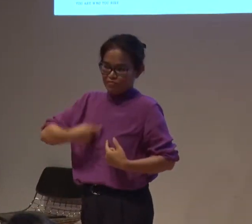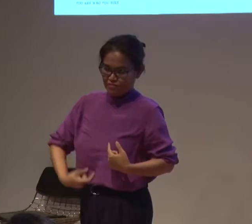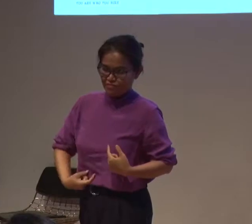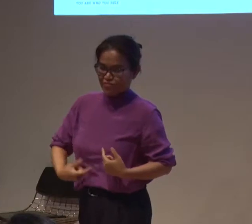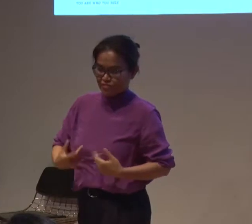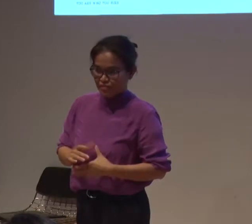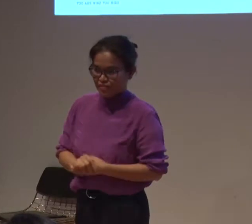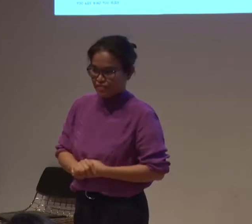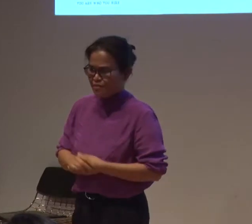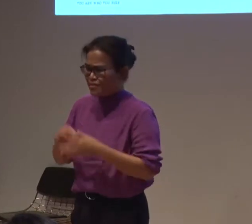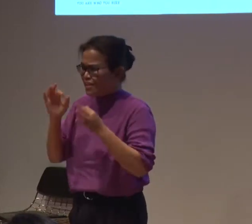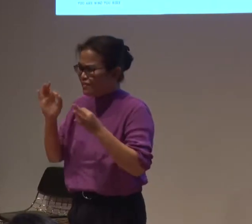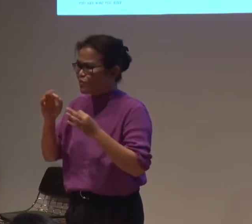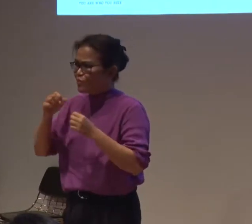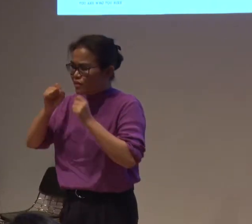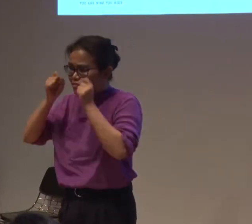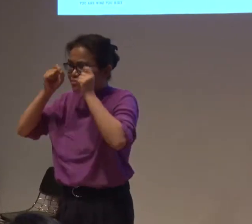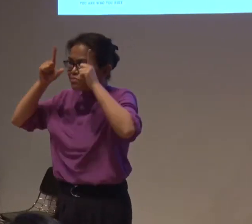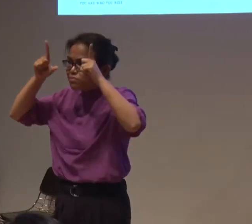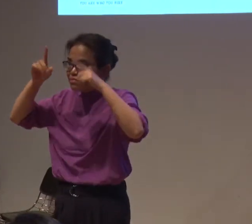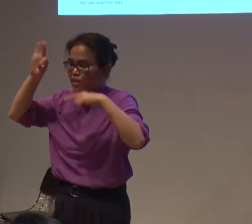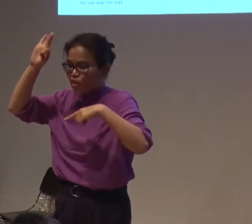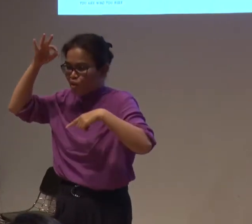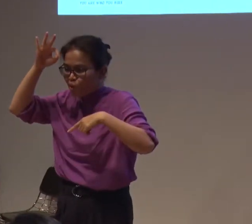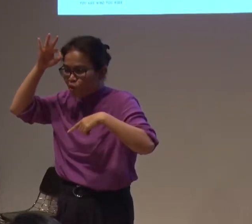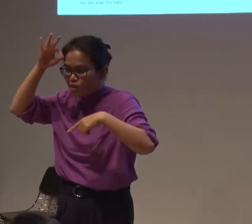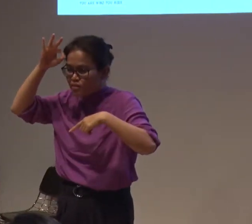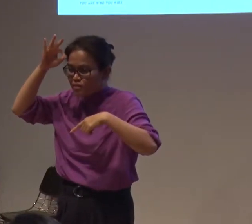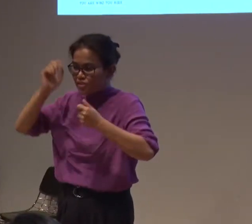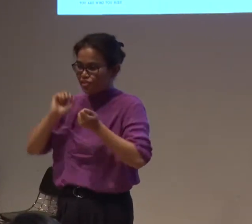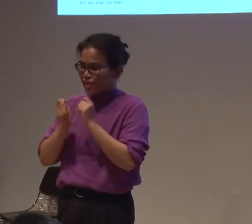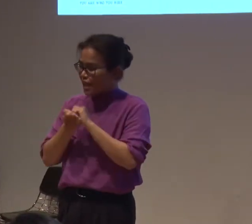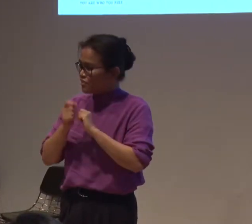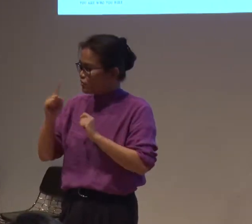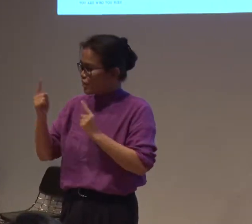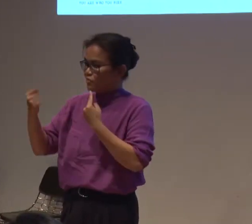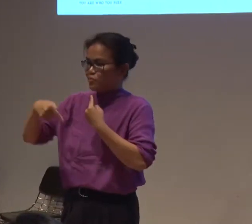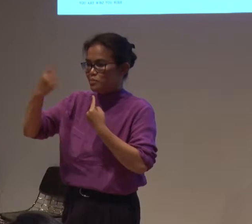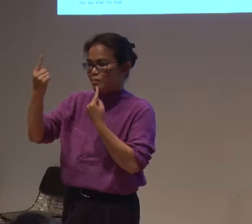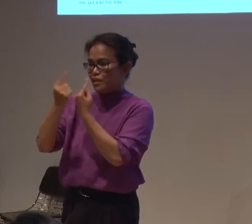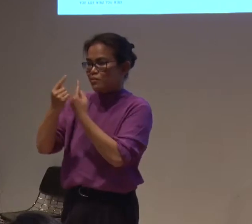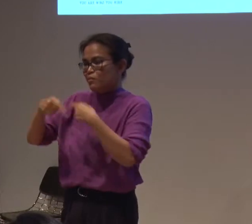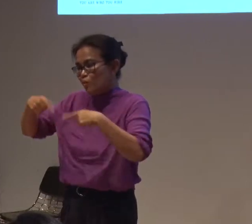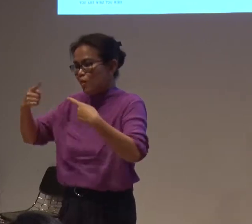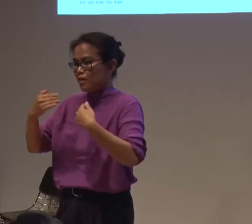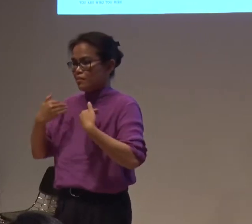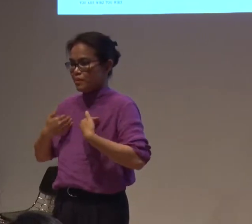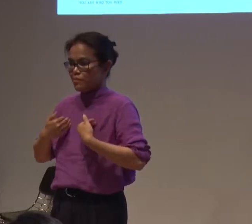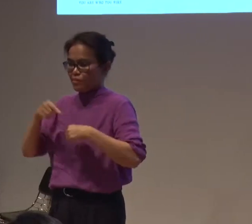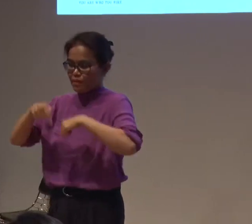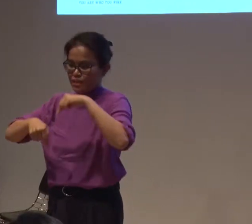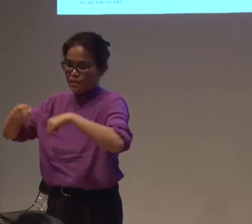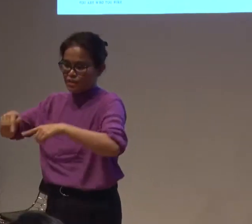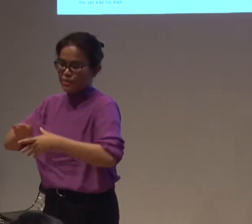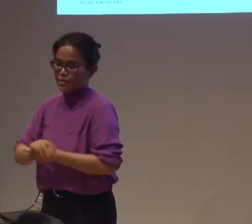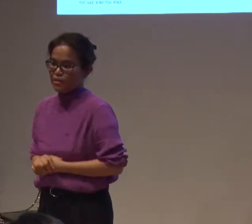So, you can meet me here and maybe this is the first time you meet a deaf person and you